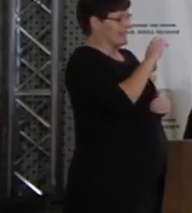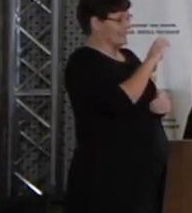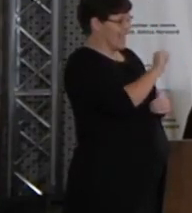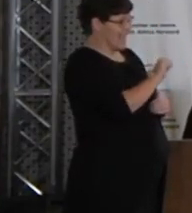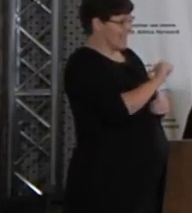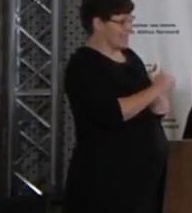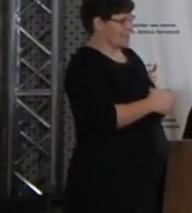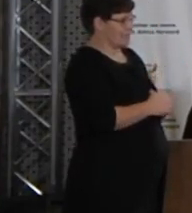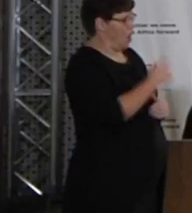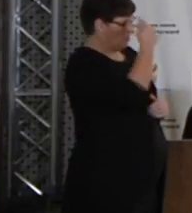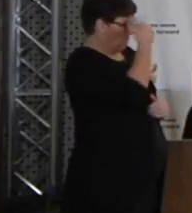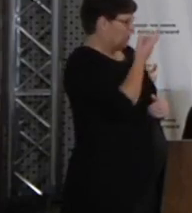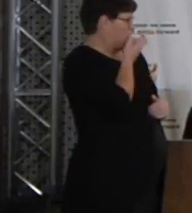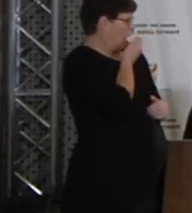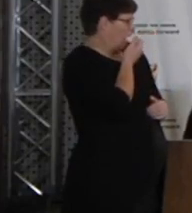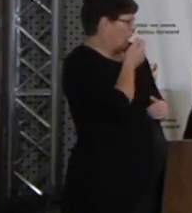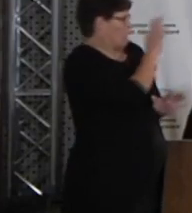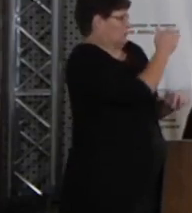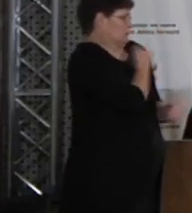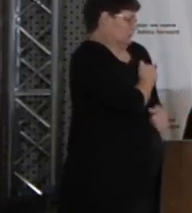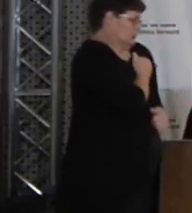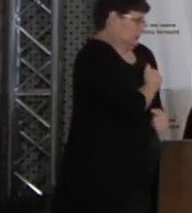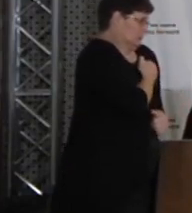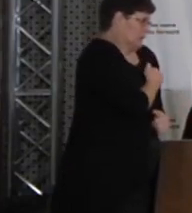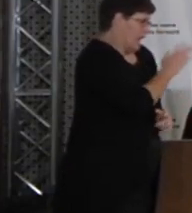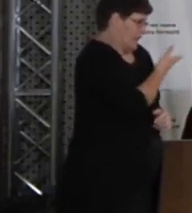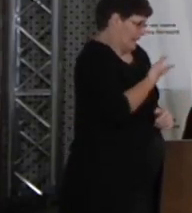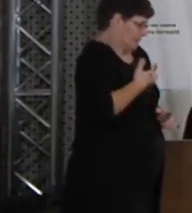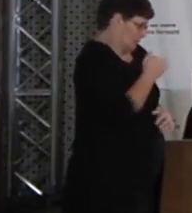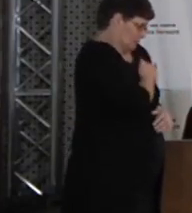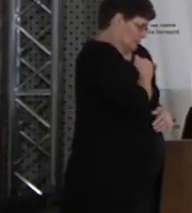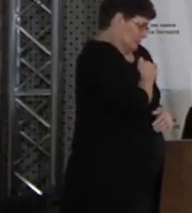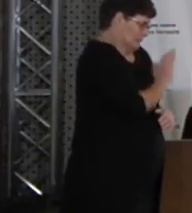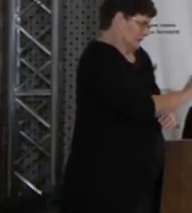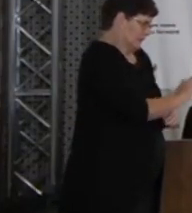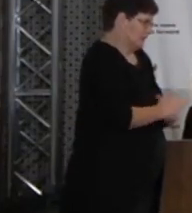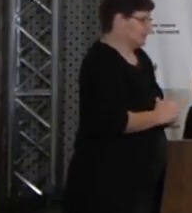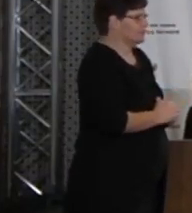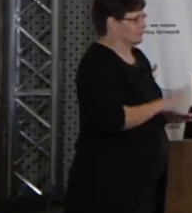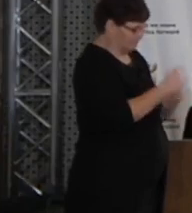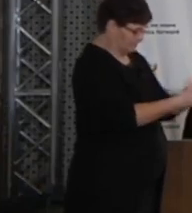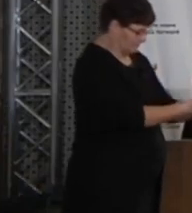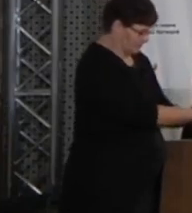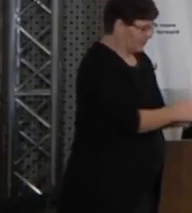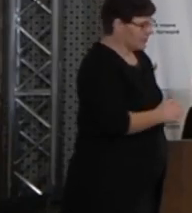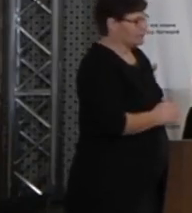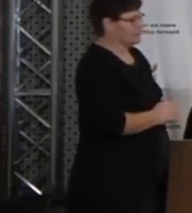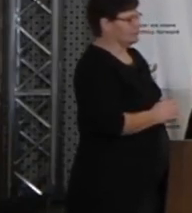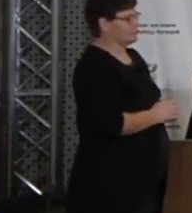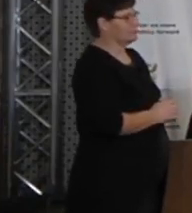Oh, sorry. I thought it was a gentleman, yet it's a lady. My apologies. Continue.